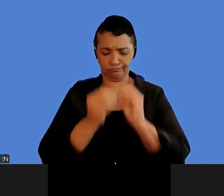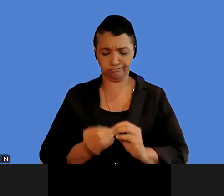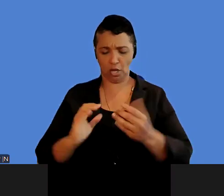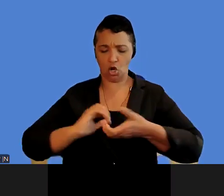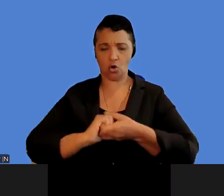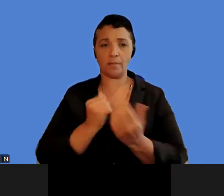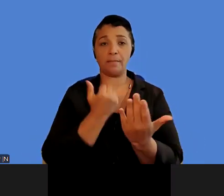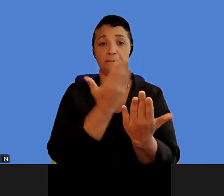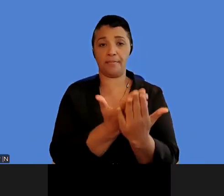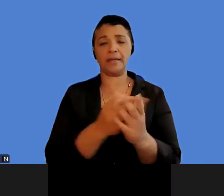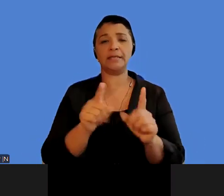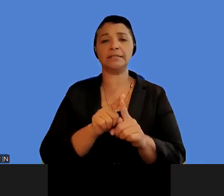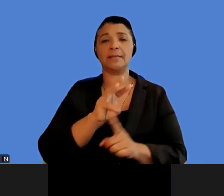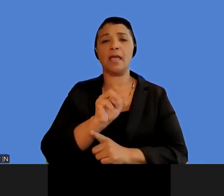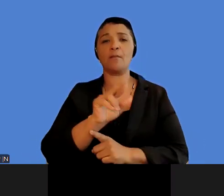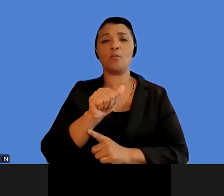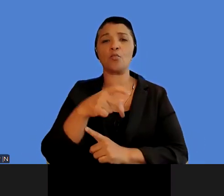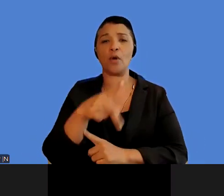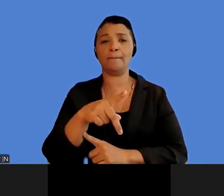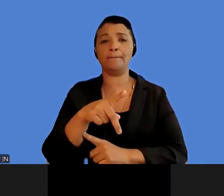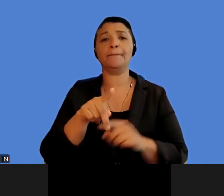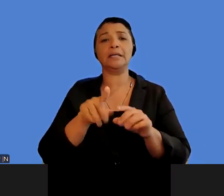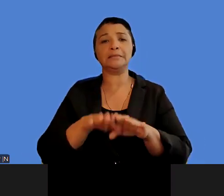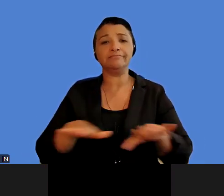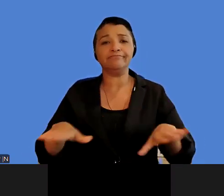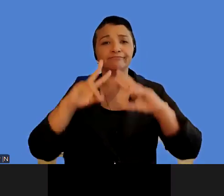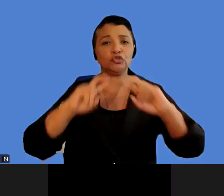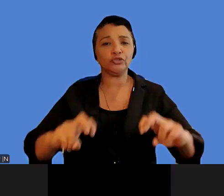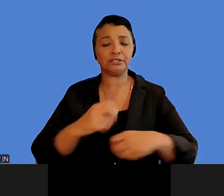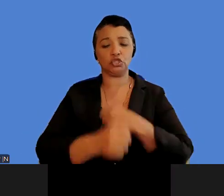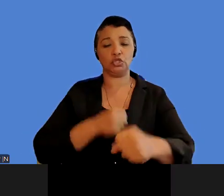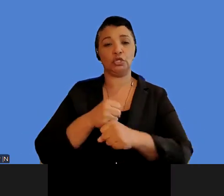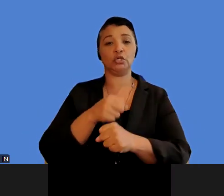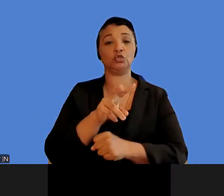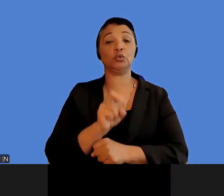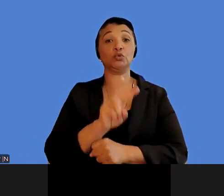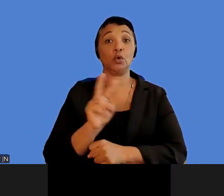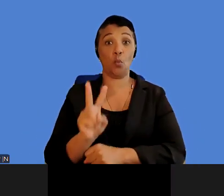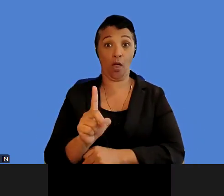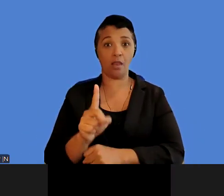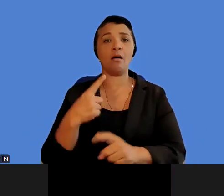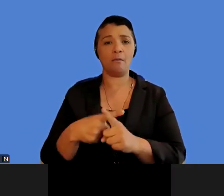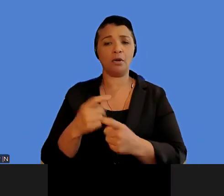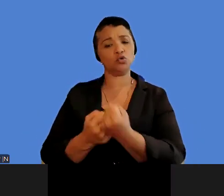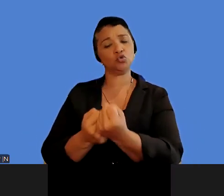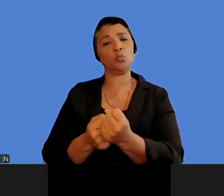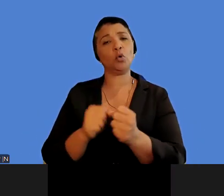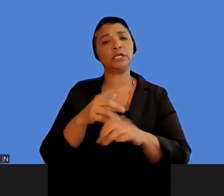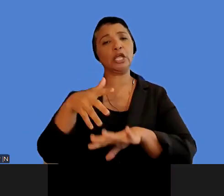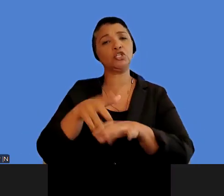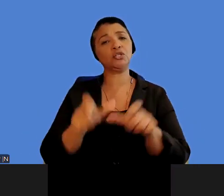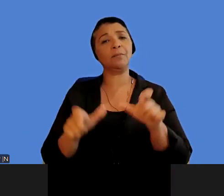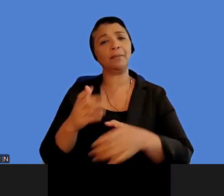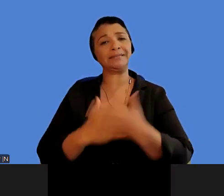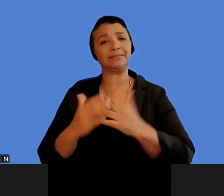the MRIP study on Indigenous children in 2021, supporting Indigenous Persons with Disabilities Global Network